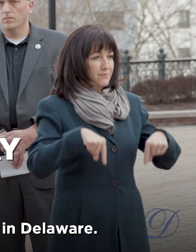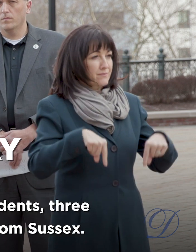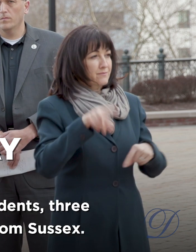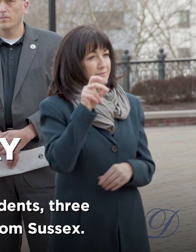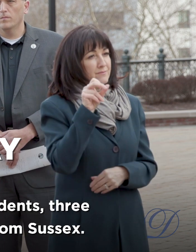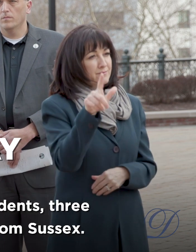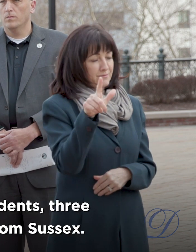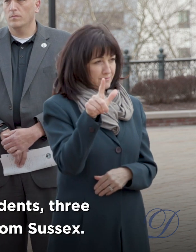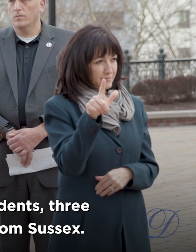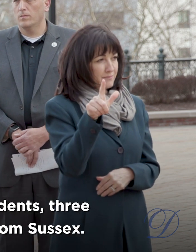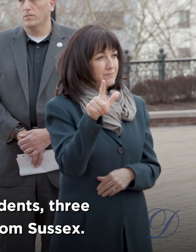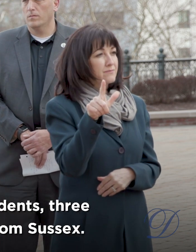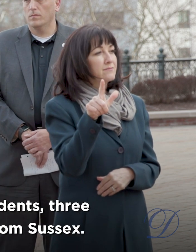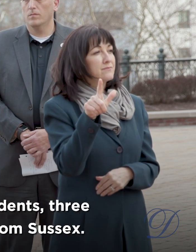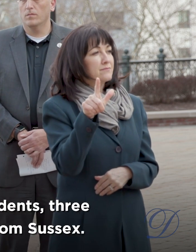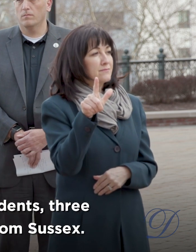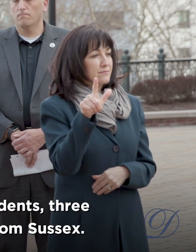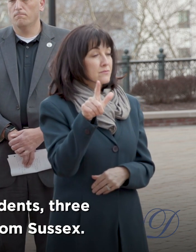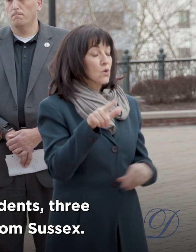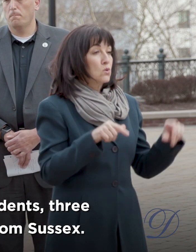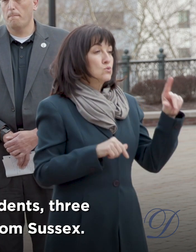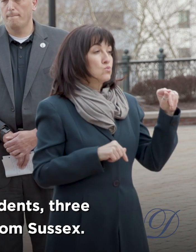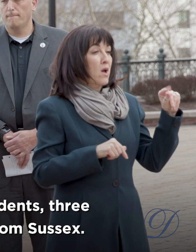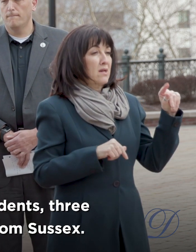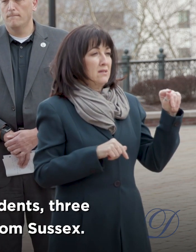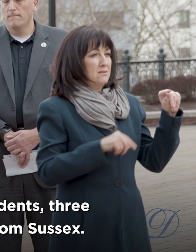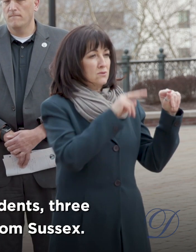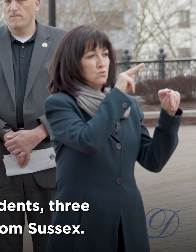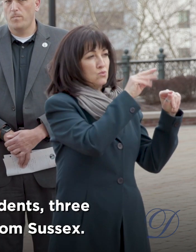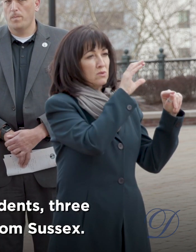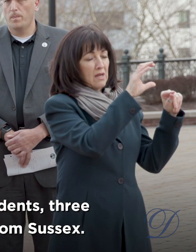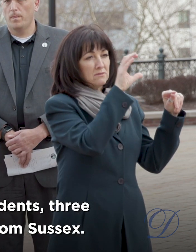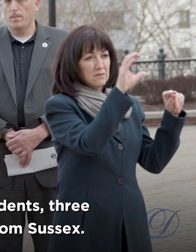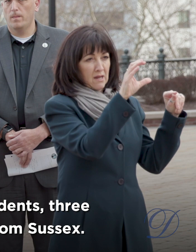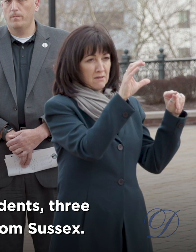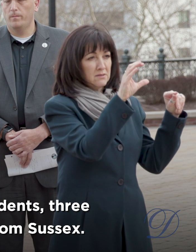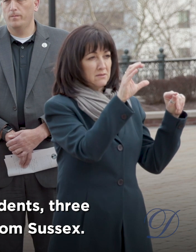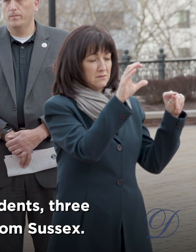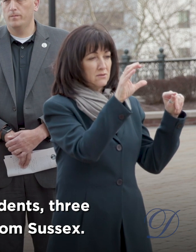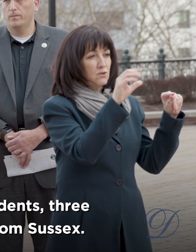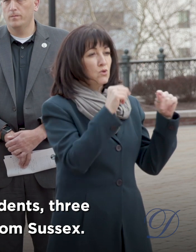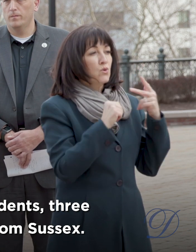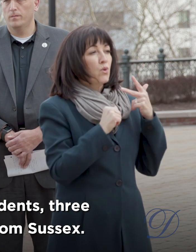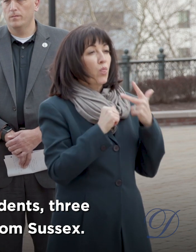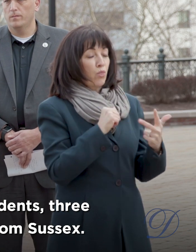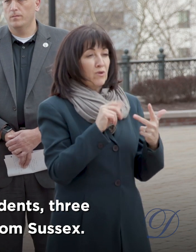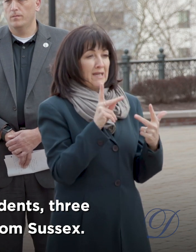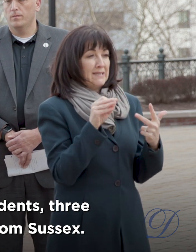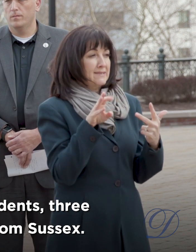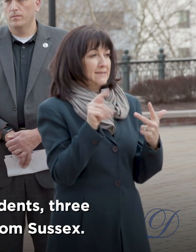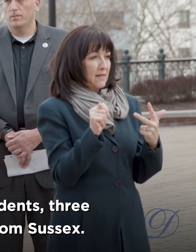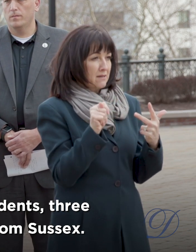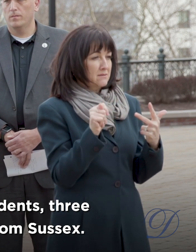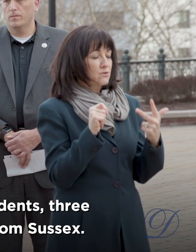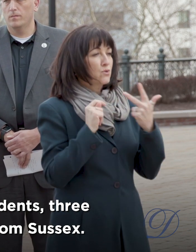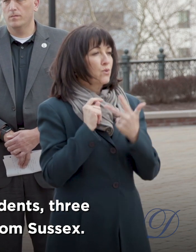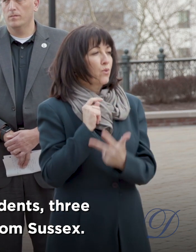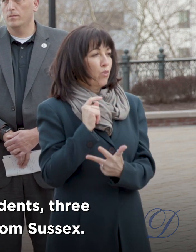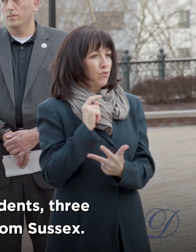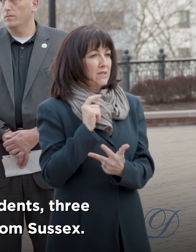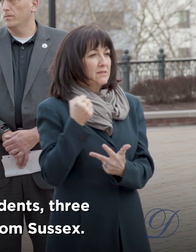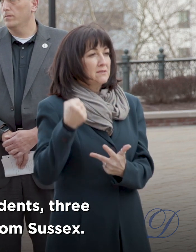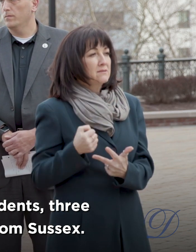Delaware. 20 are Newcastle County residents, 3 are from Kent, and 3 are